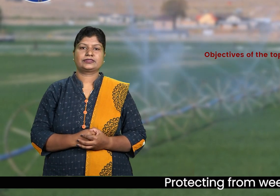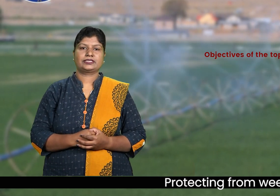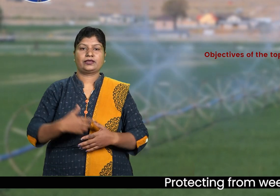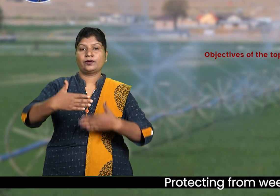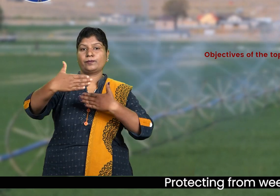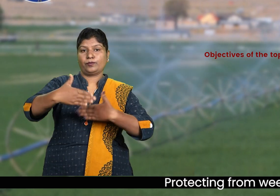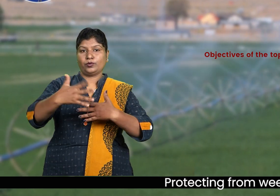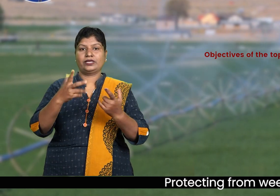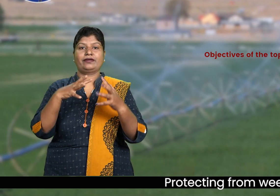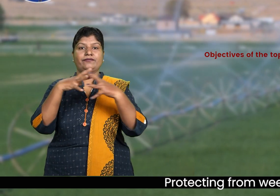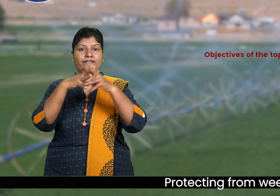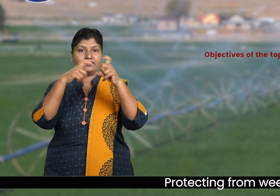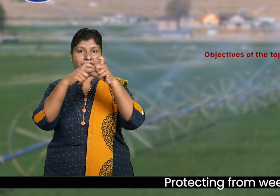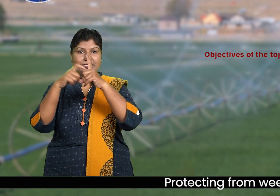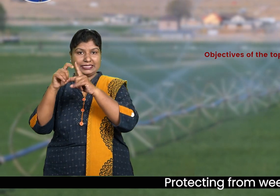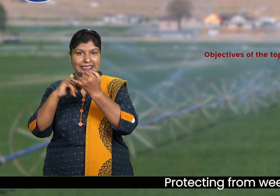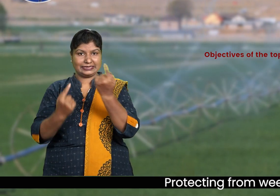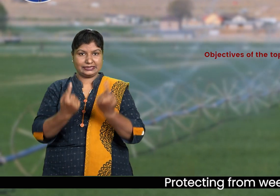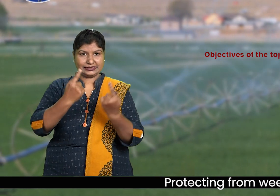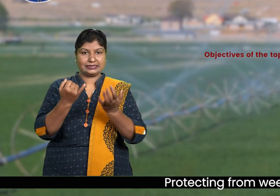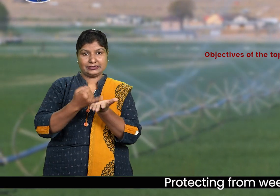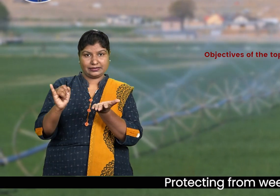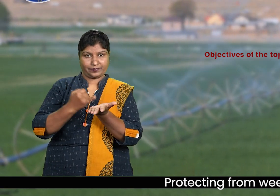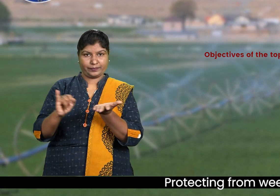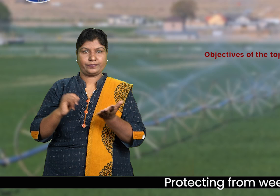protecting from weeds,